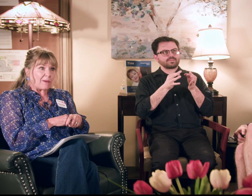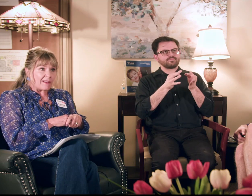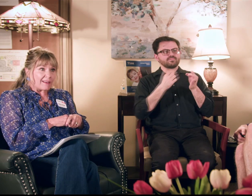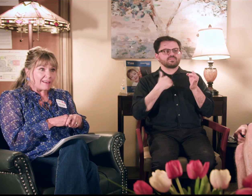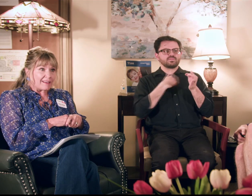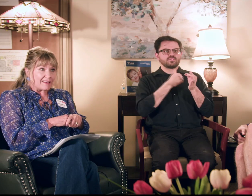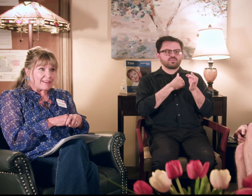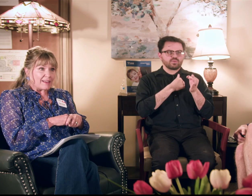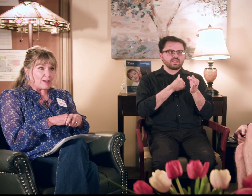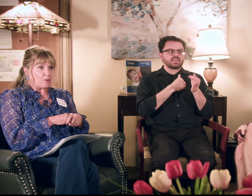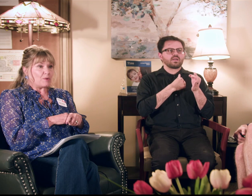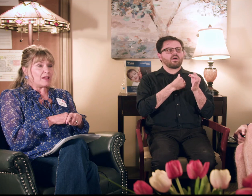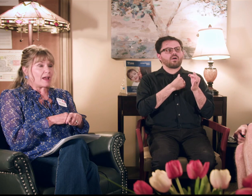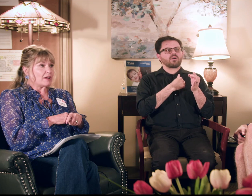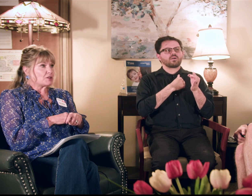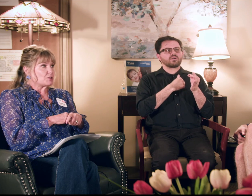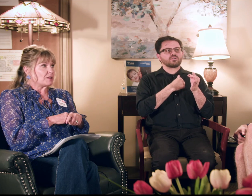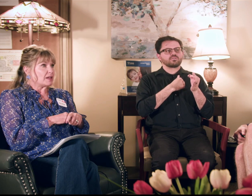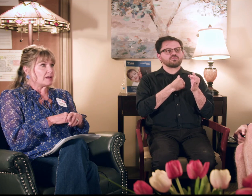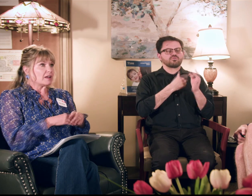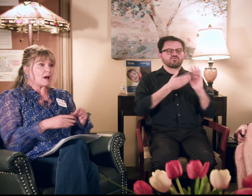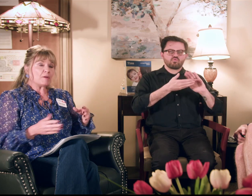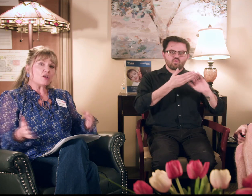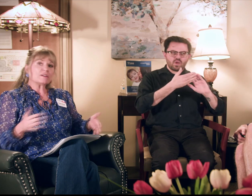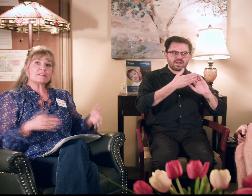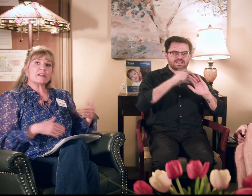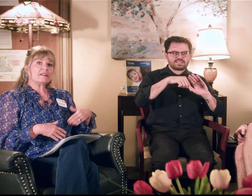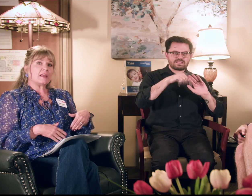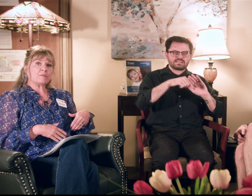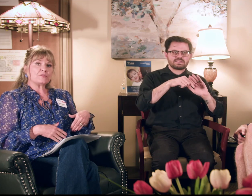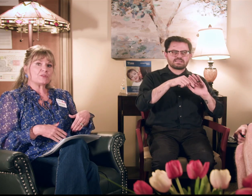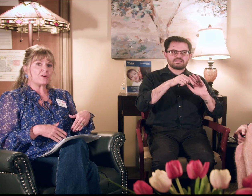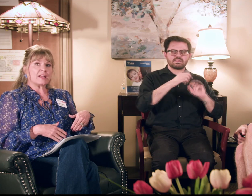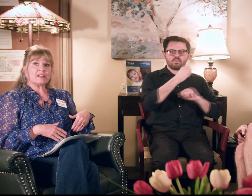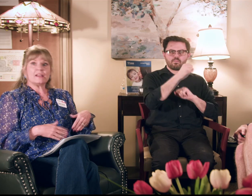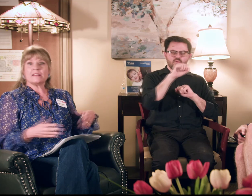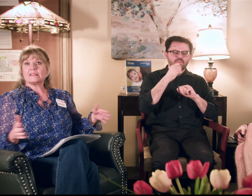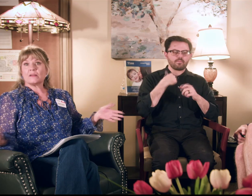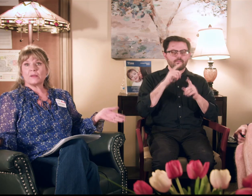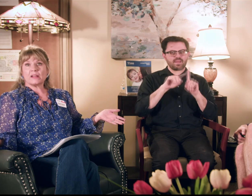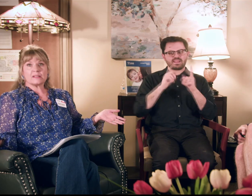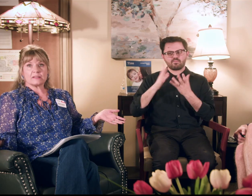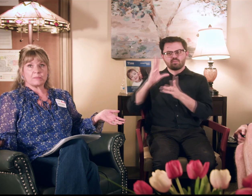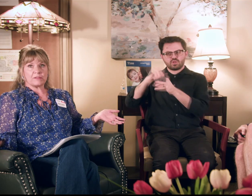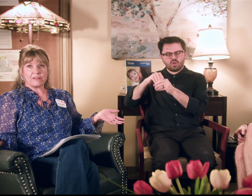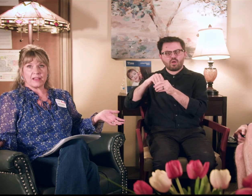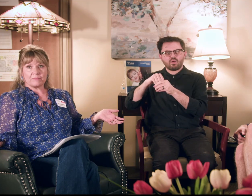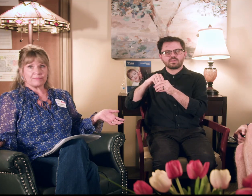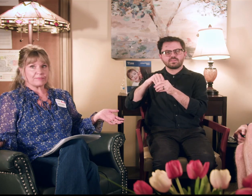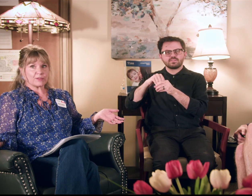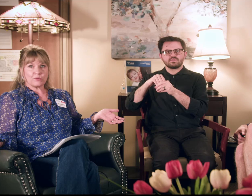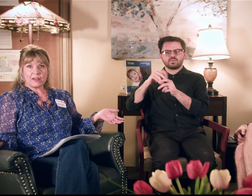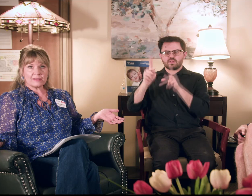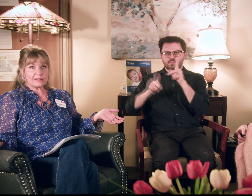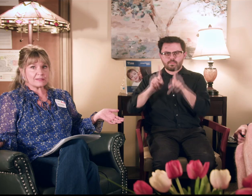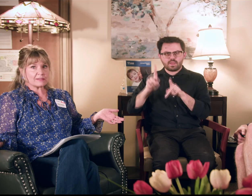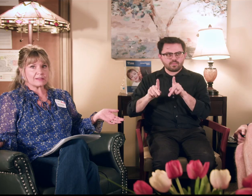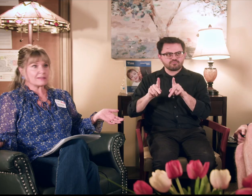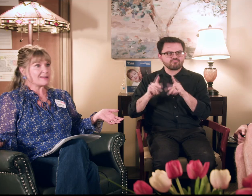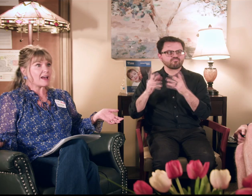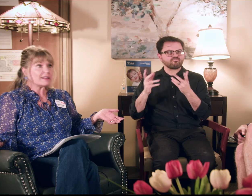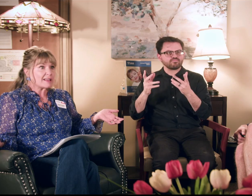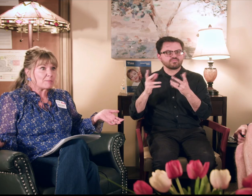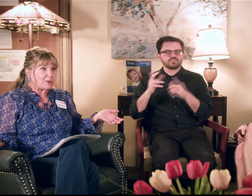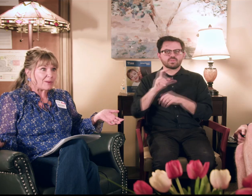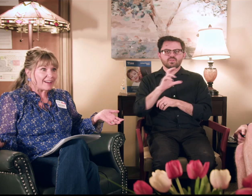to the people. We actually come alongside neighbors who are in need. That's how we like to simplify it.